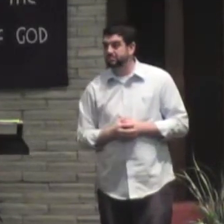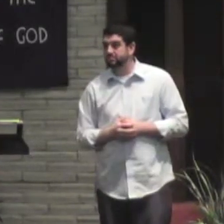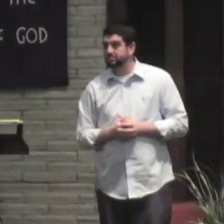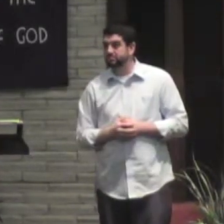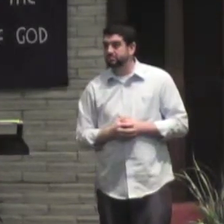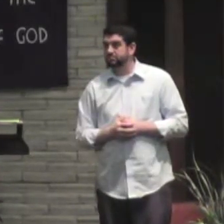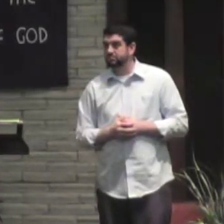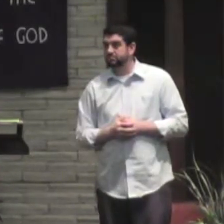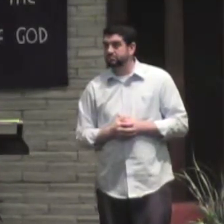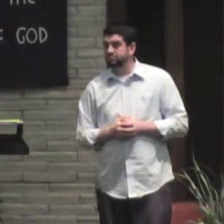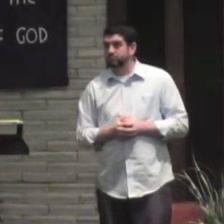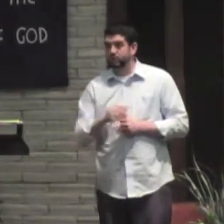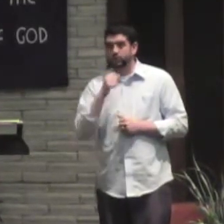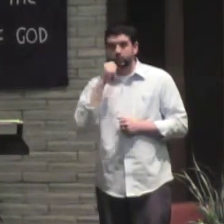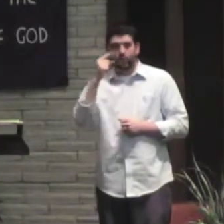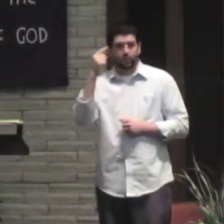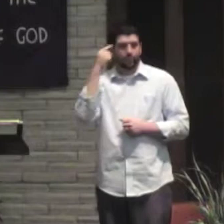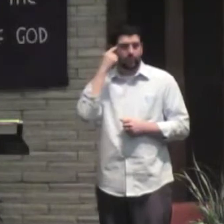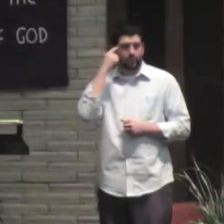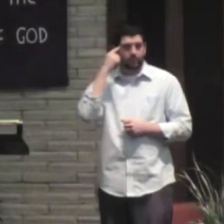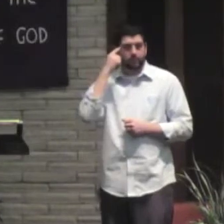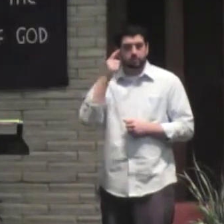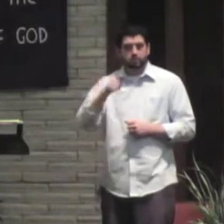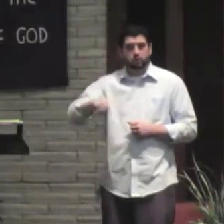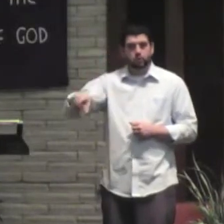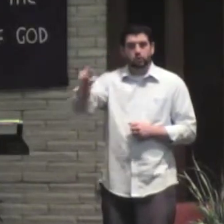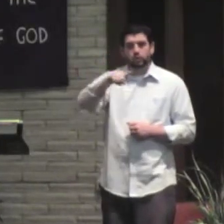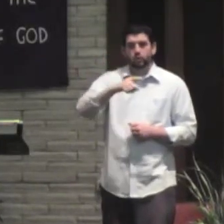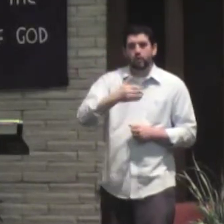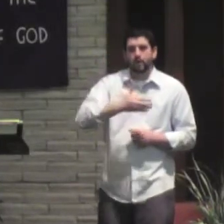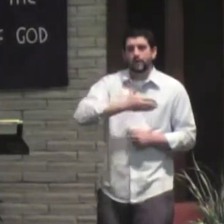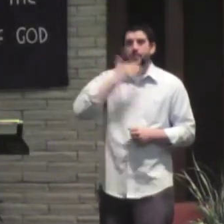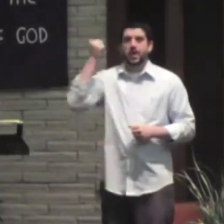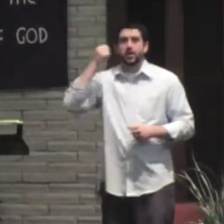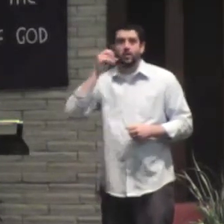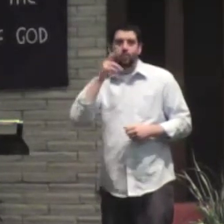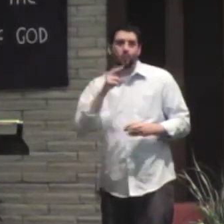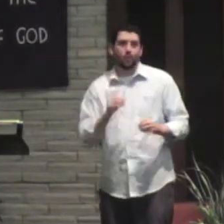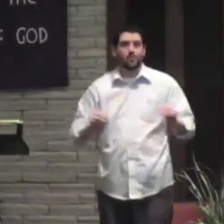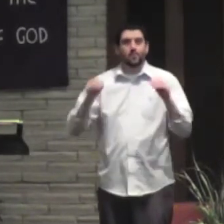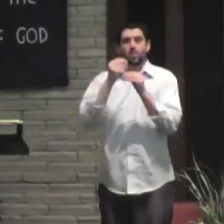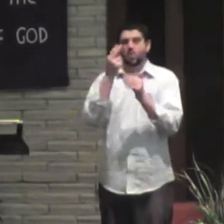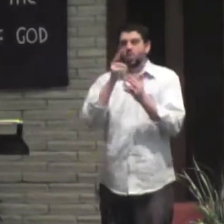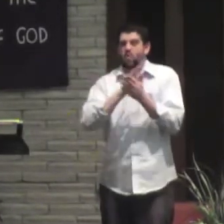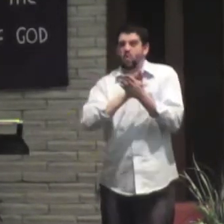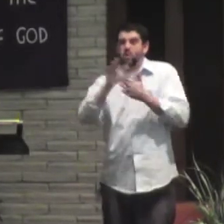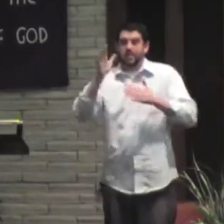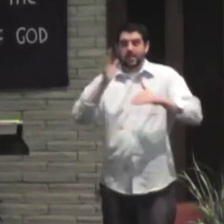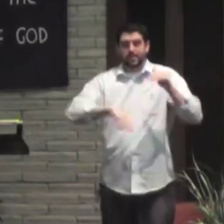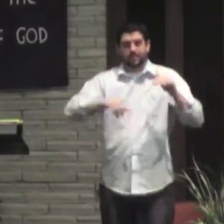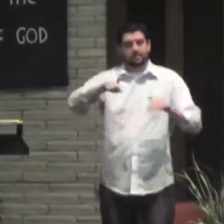Don't think that you are any better or holier than they are.